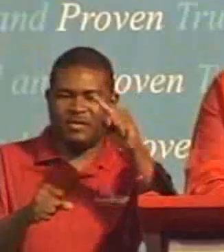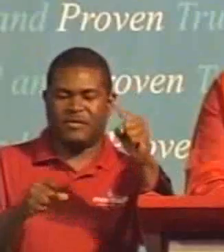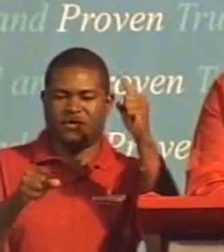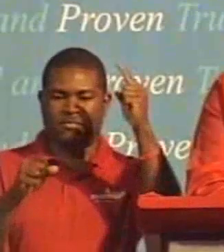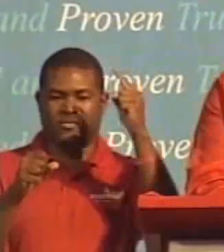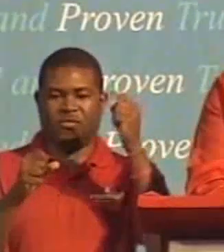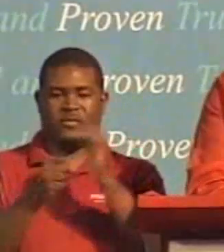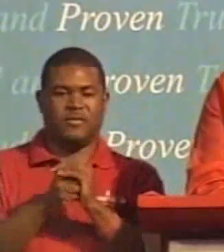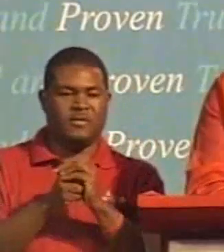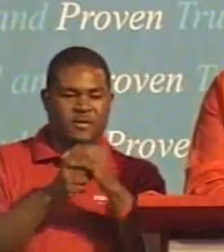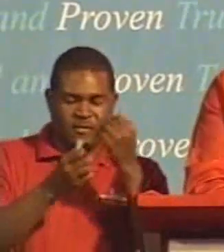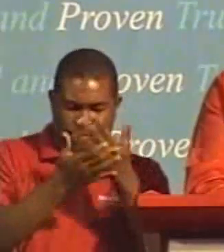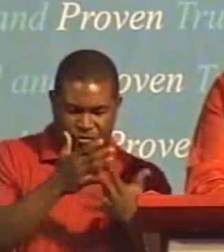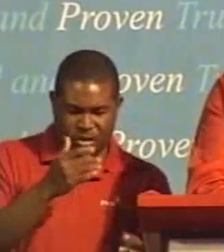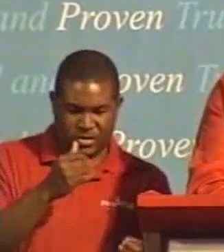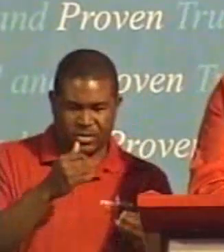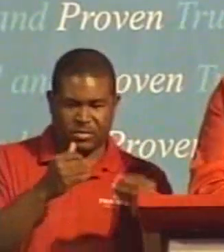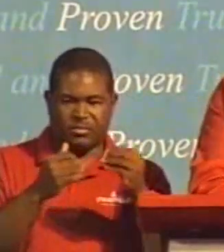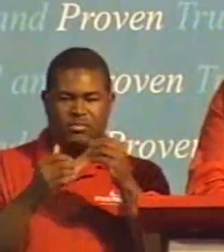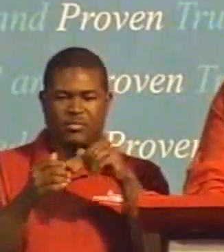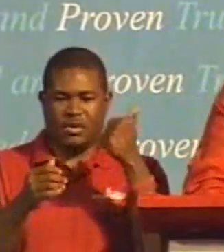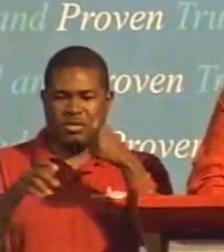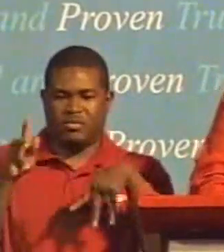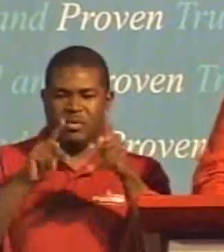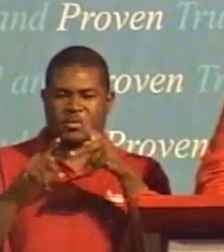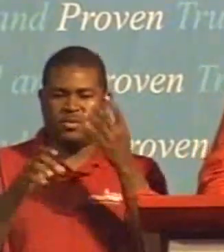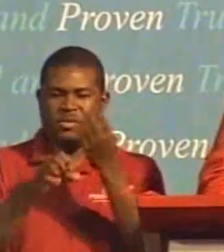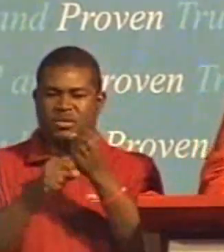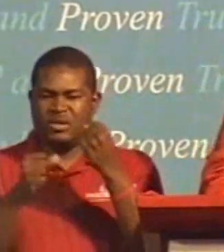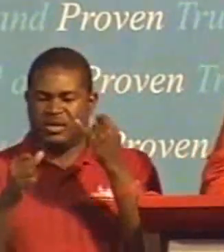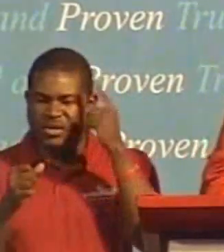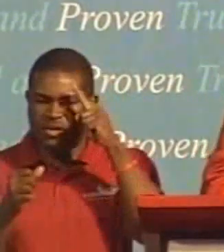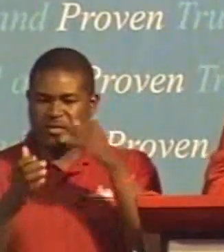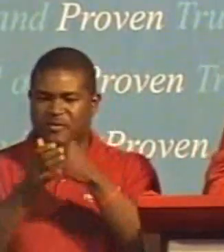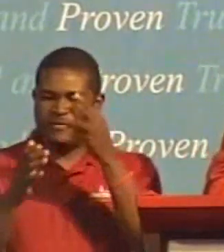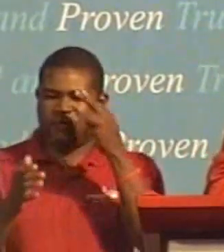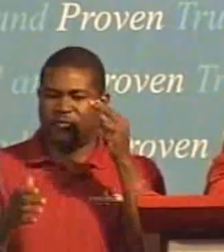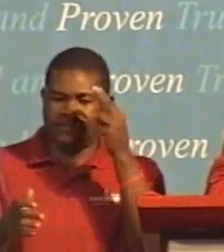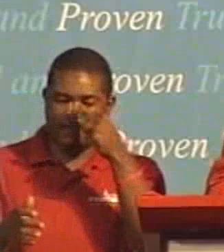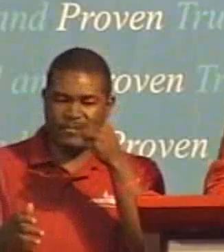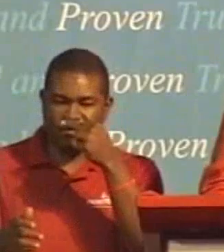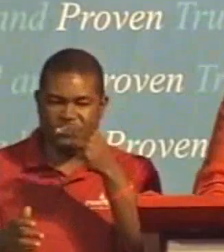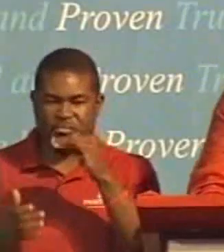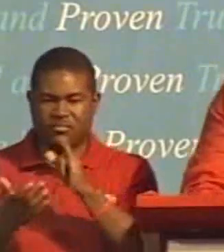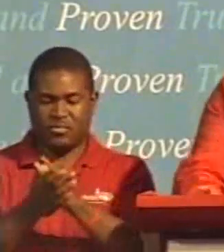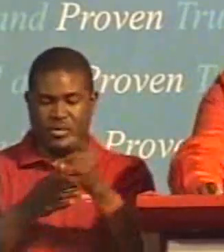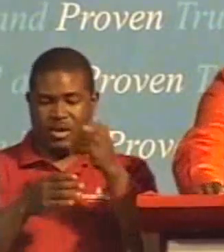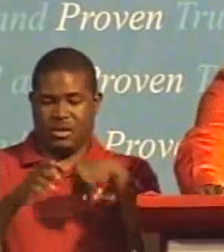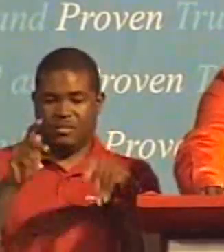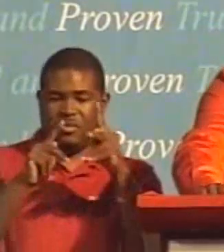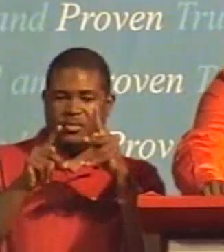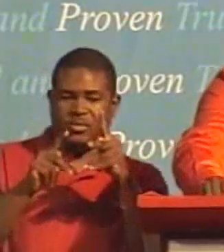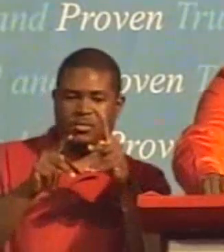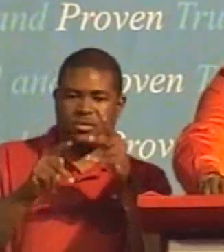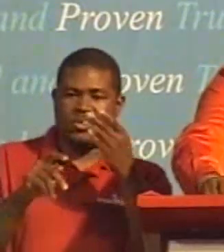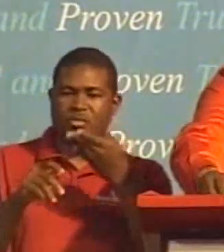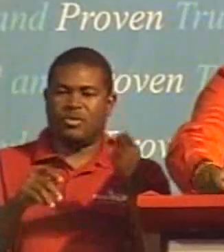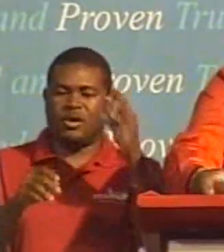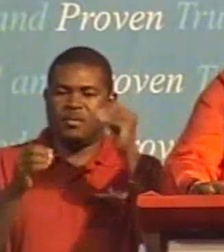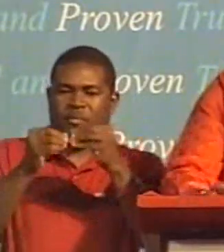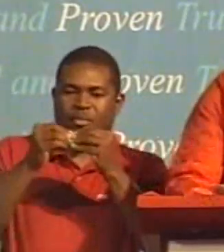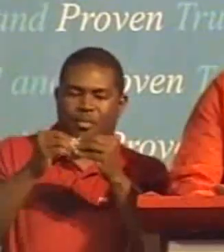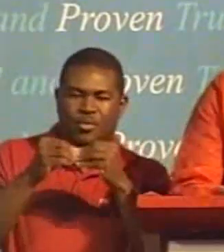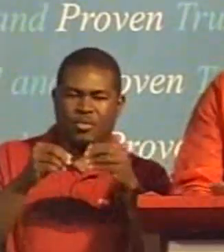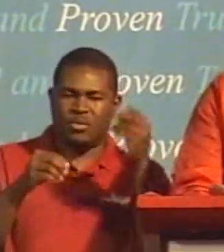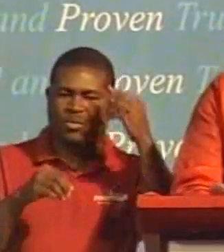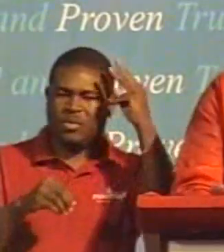privilege which others took for granted because they think that governing the Bahamas is their entitlement. They are more concerned about the power of